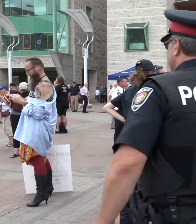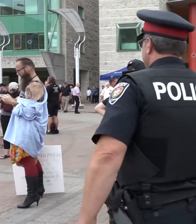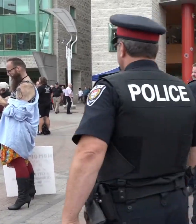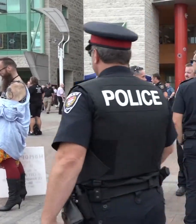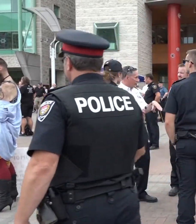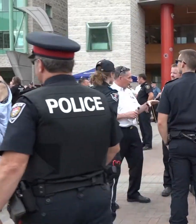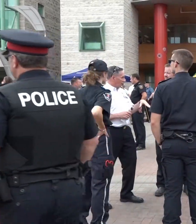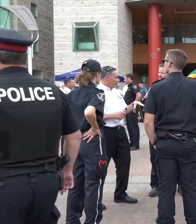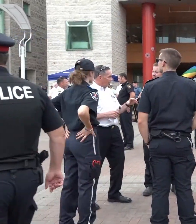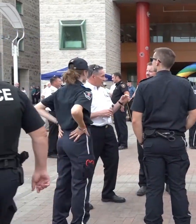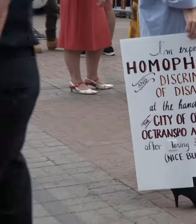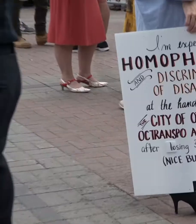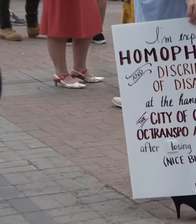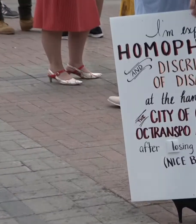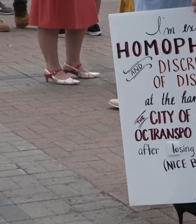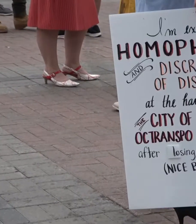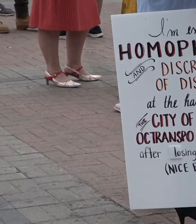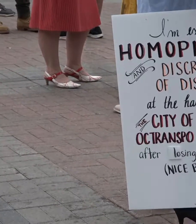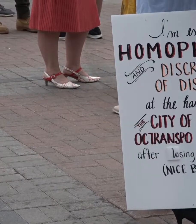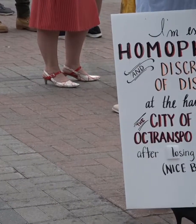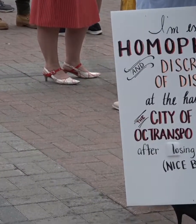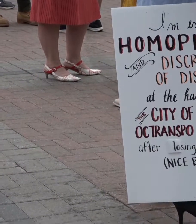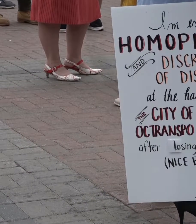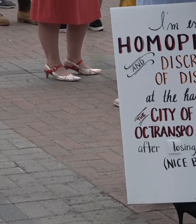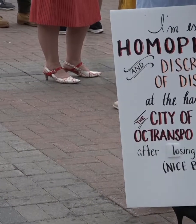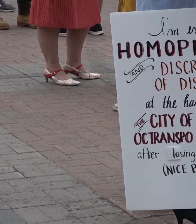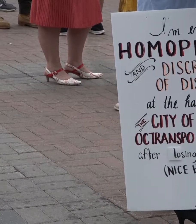Yeah, they've got it.